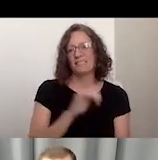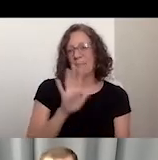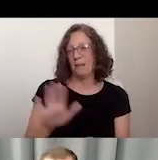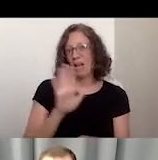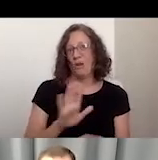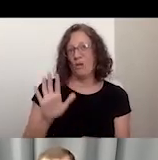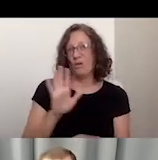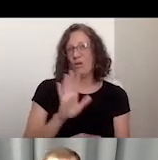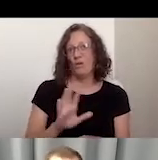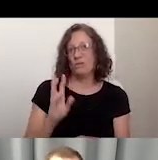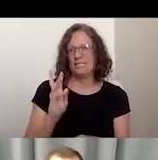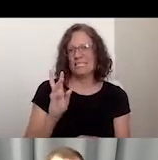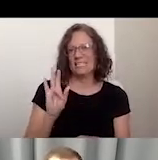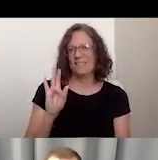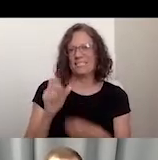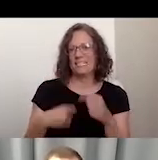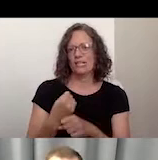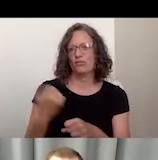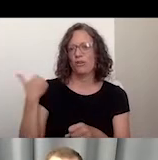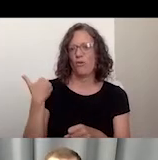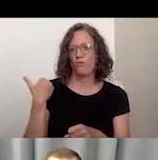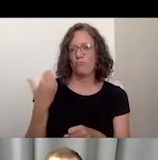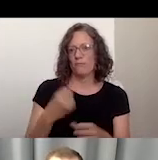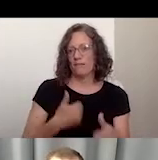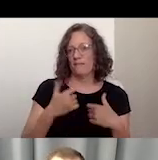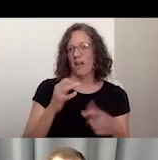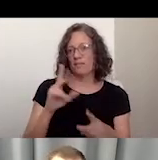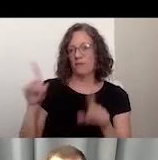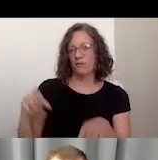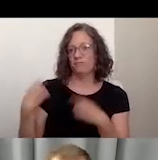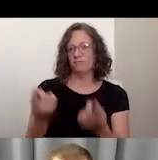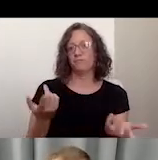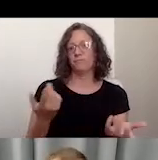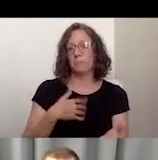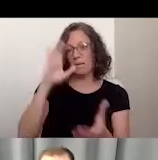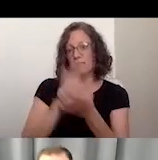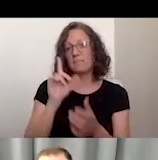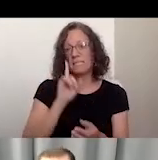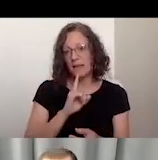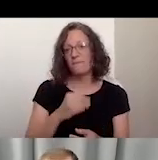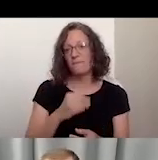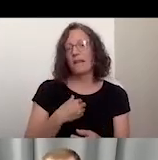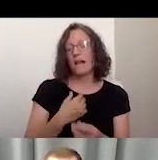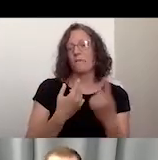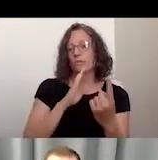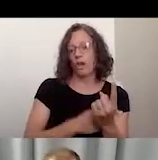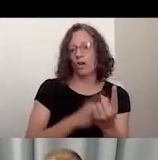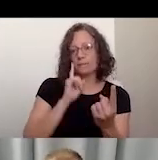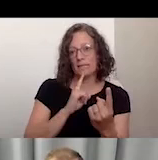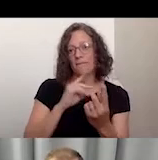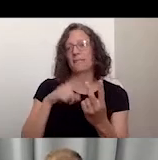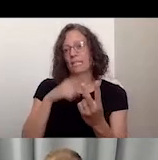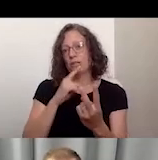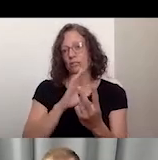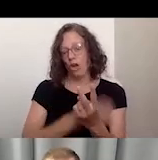from Georgia. I lived near Atlanta, but I moved here probably 16, 17 years ago. I've been here ever since. My husband is